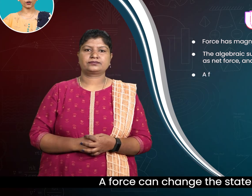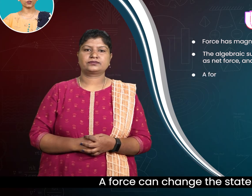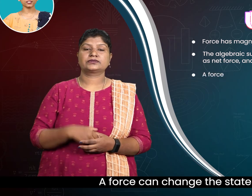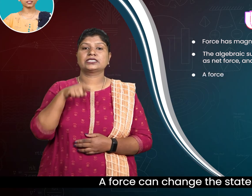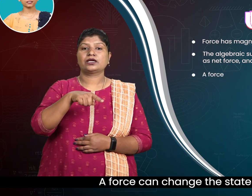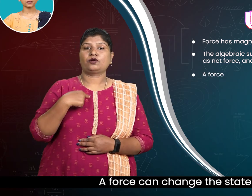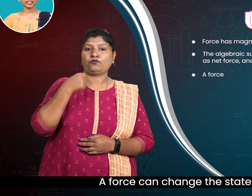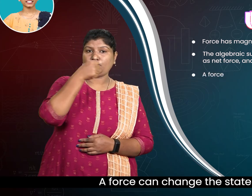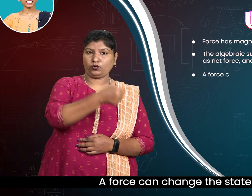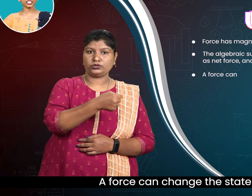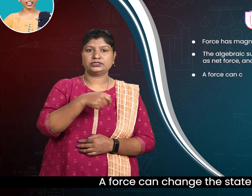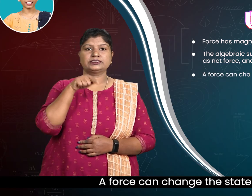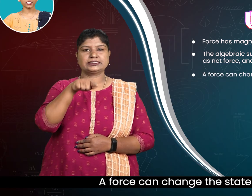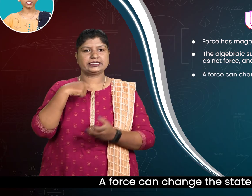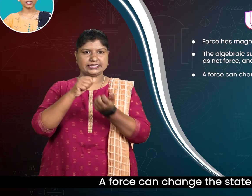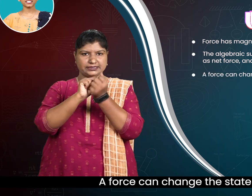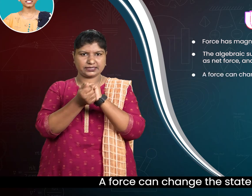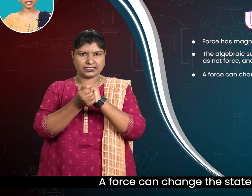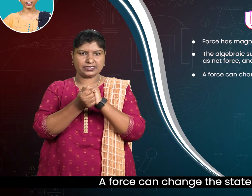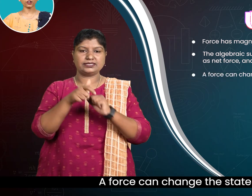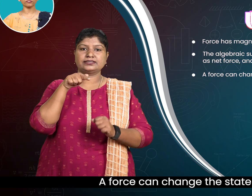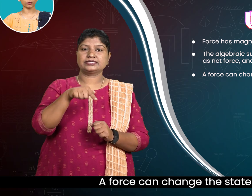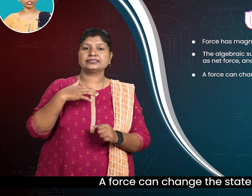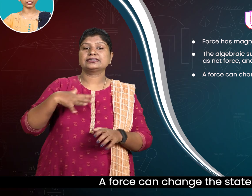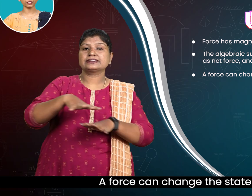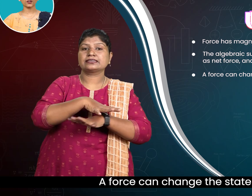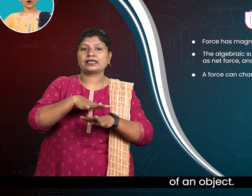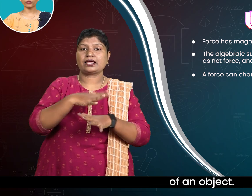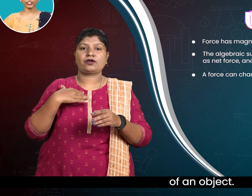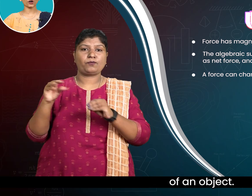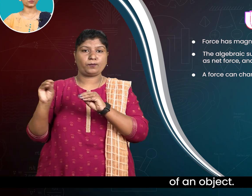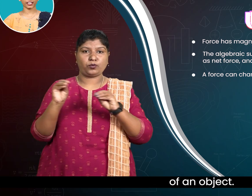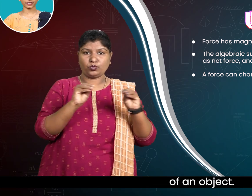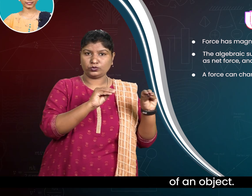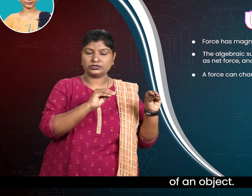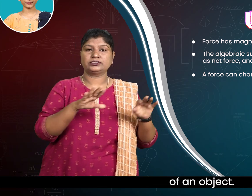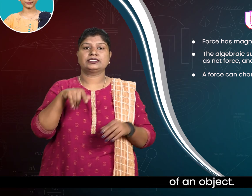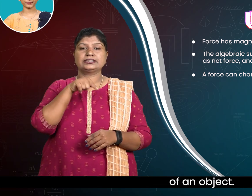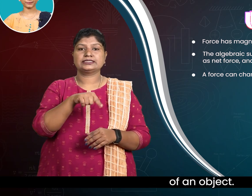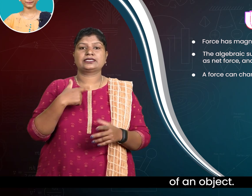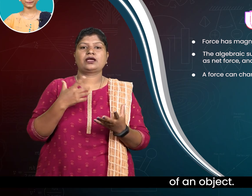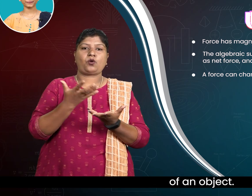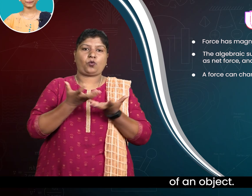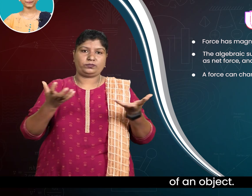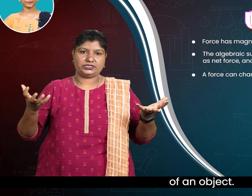A force can change the state of motion of an object.